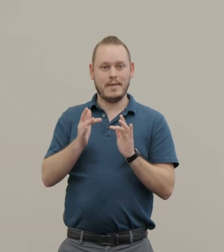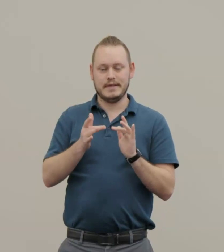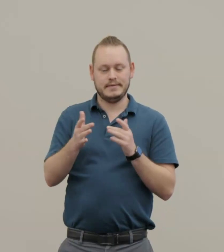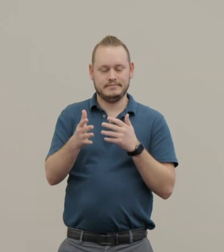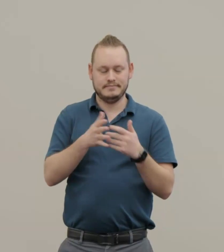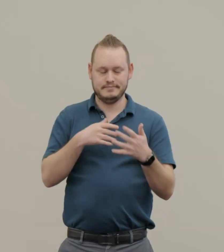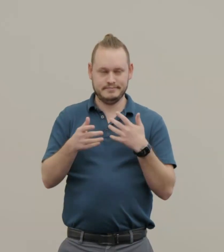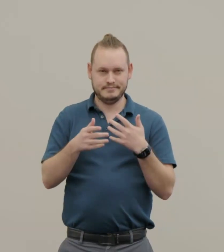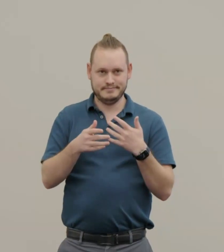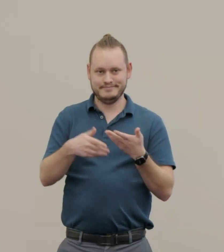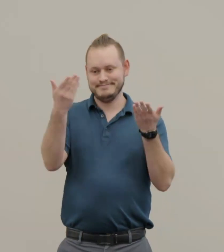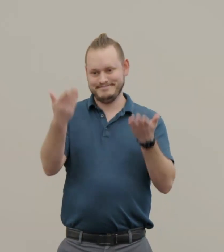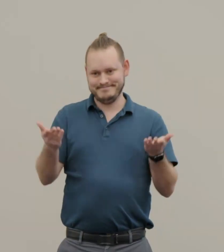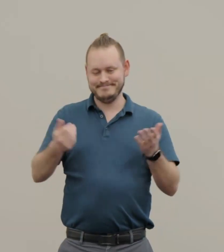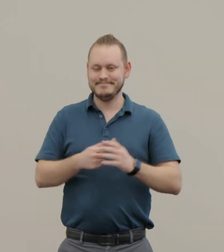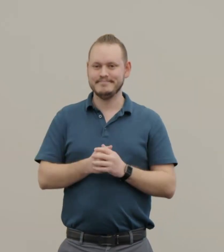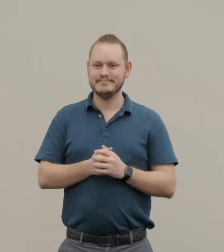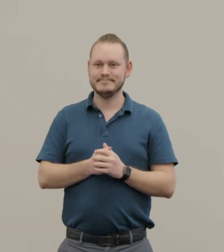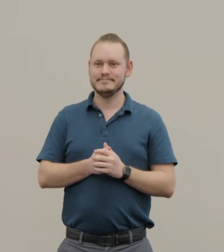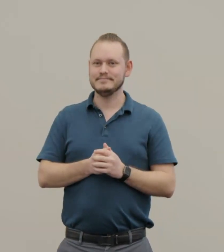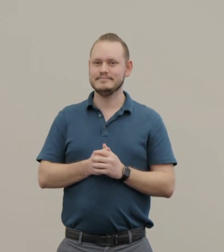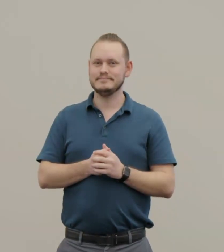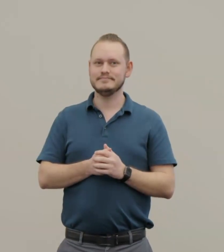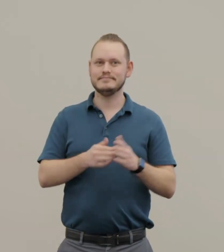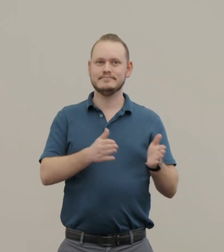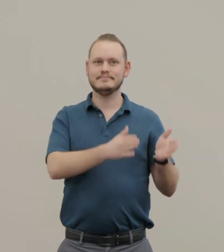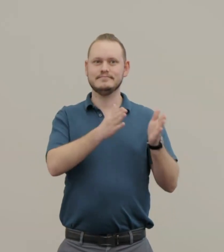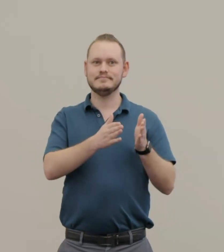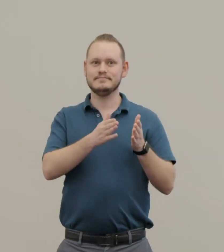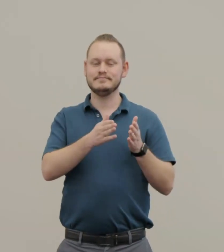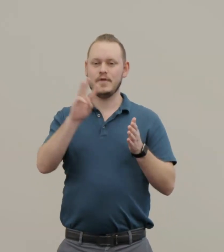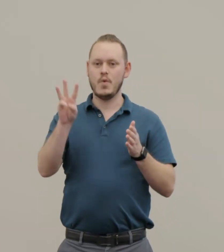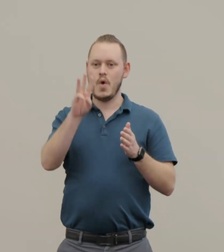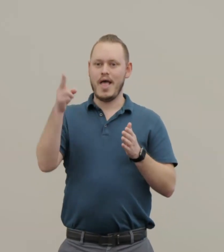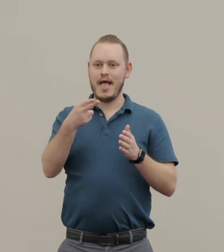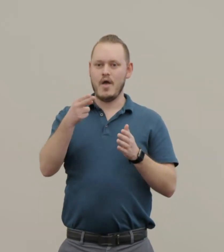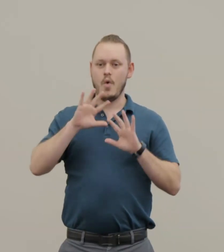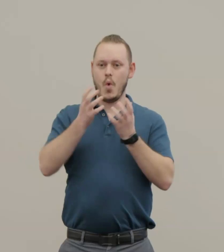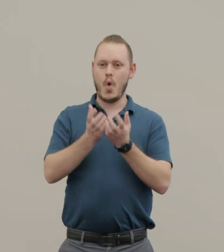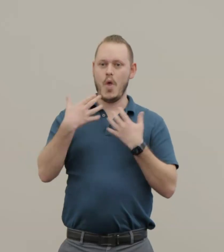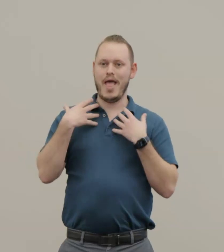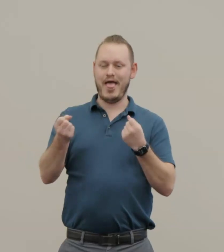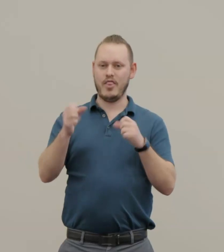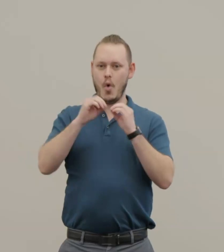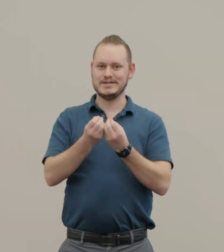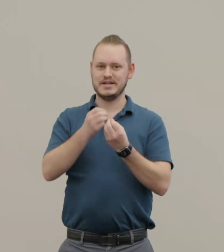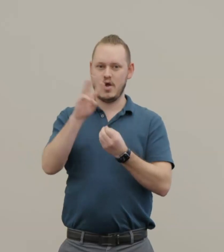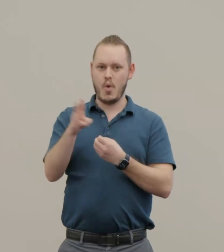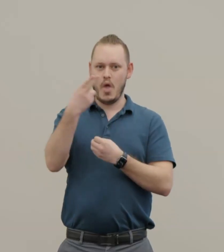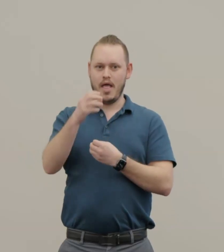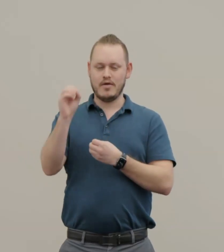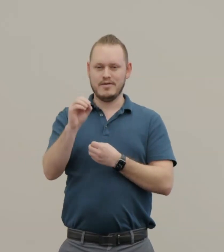However, it exists. We also have the World Health Organization has a similar stat. It is about